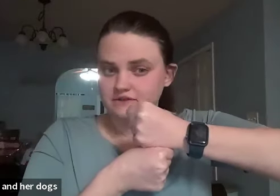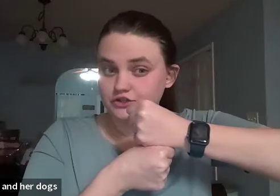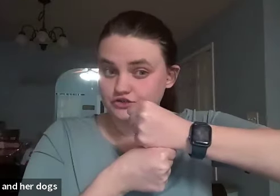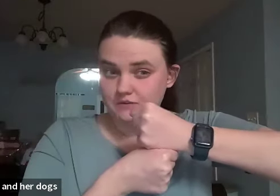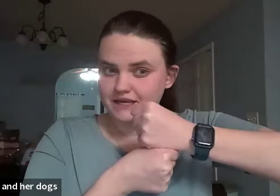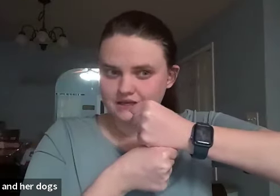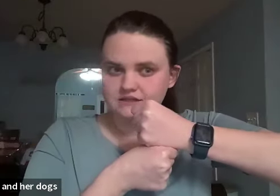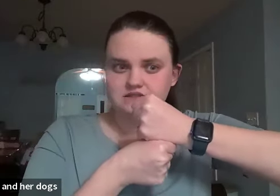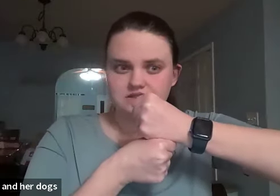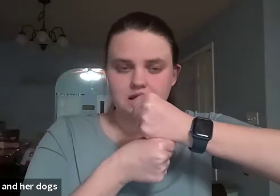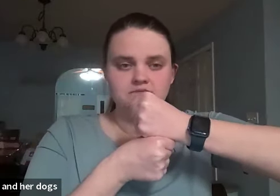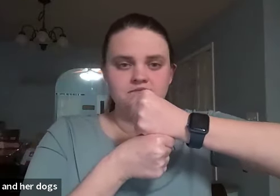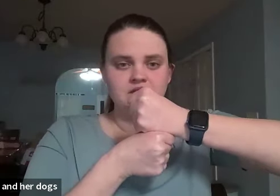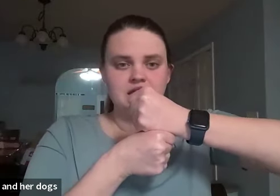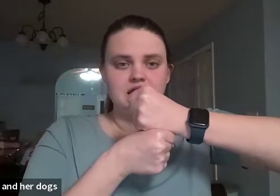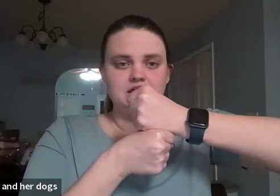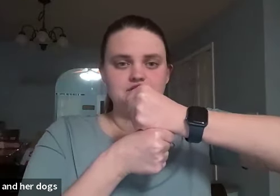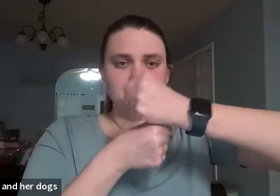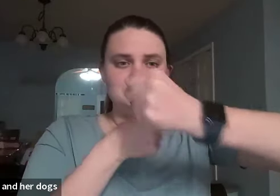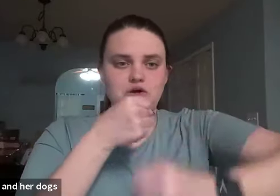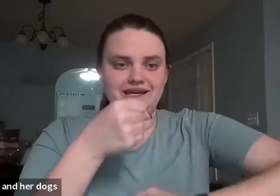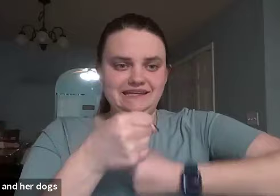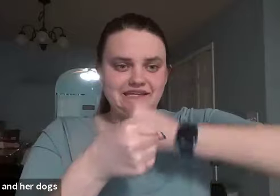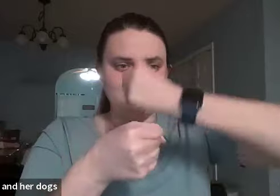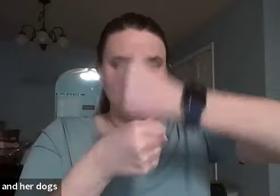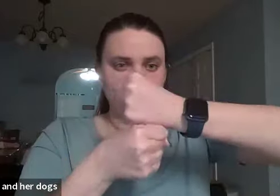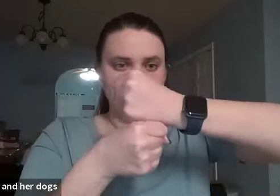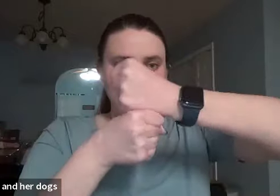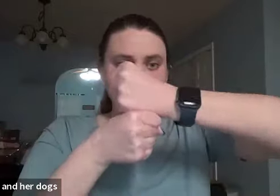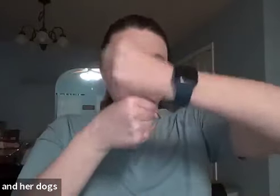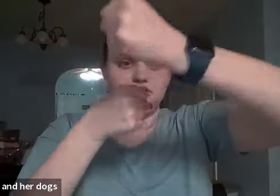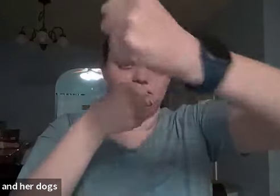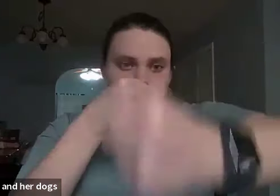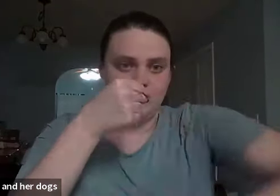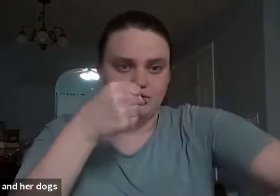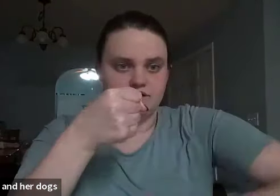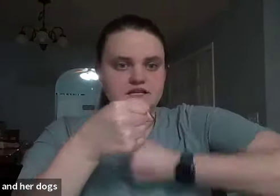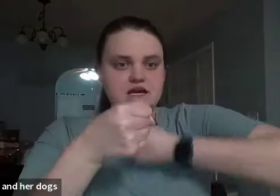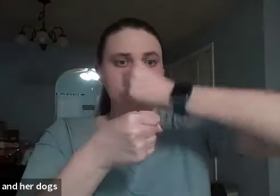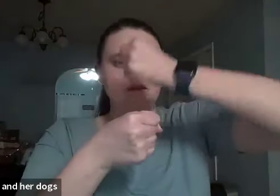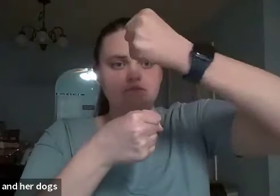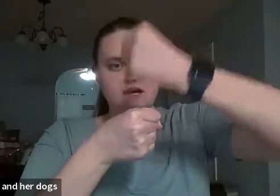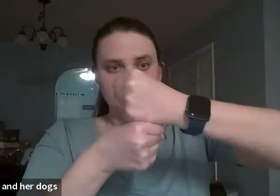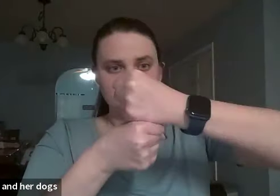Typically, your dominant hand is on top. And you're going to go year. A full circle. Go forward, down, and come back up